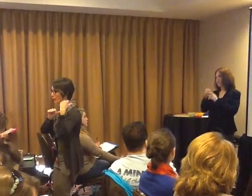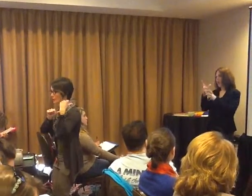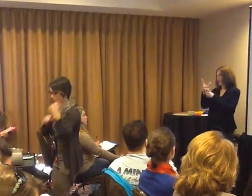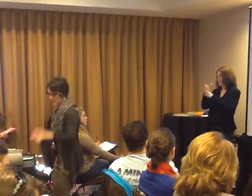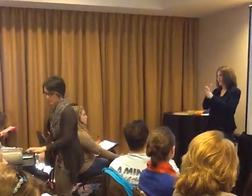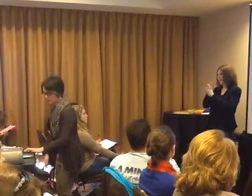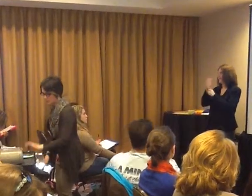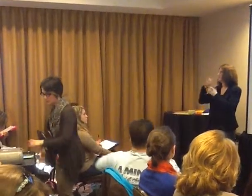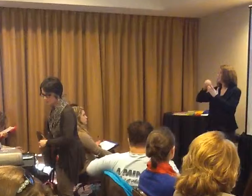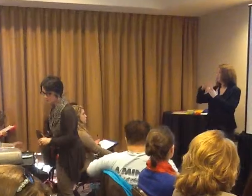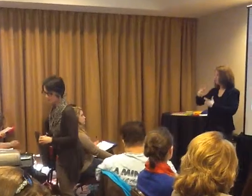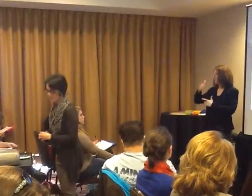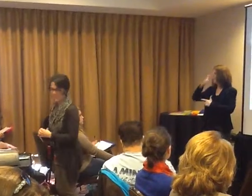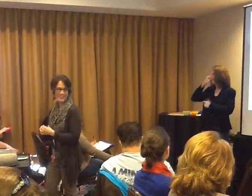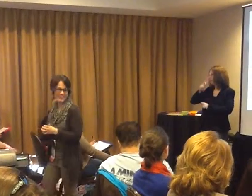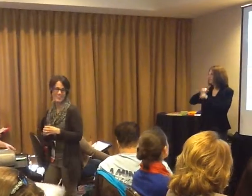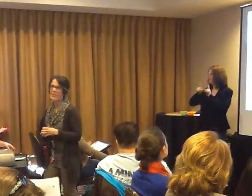the neurologist.